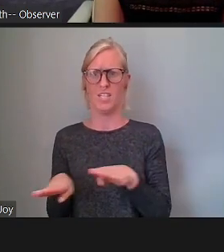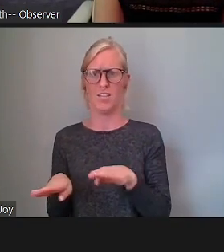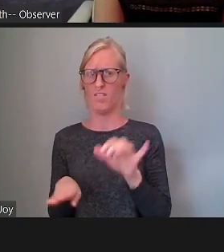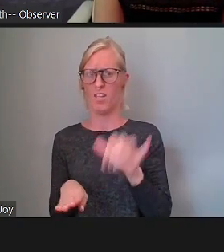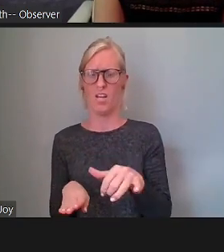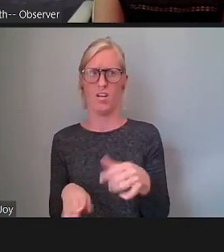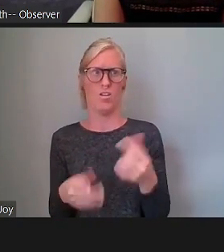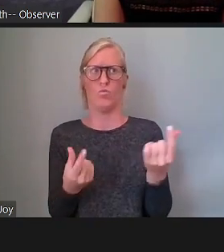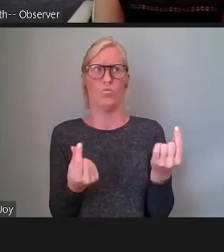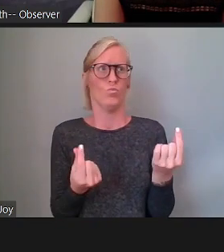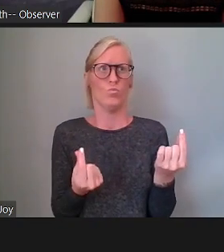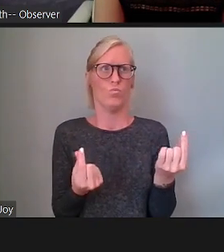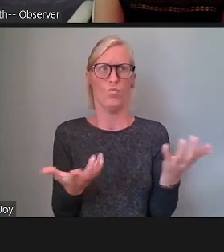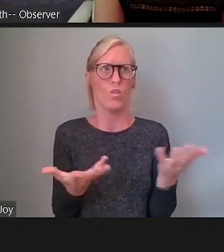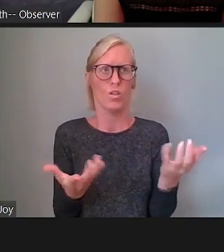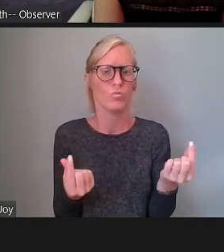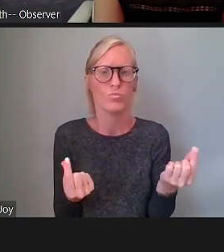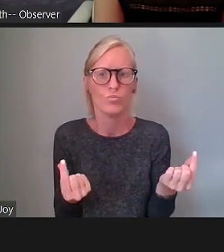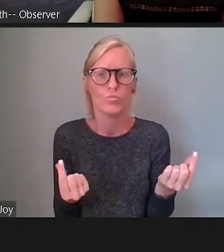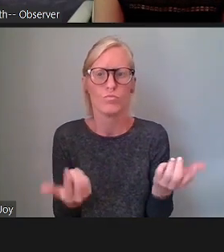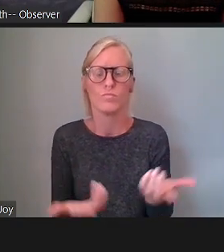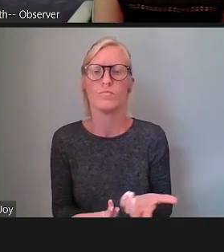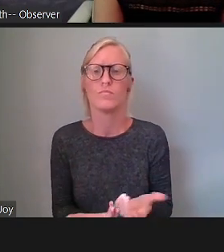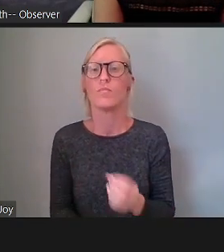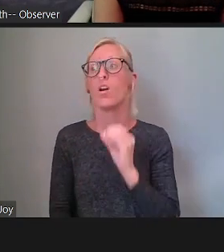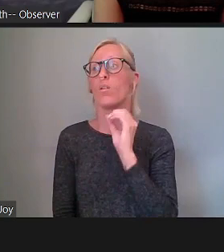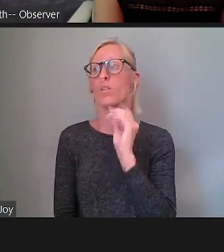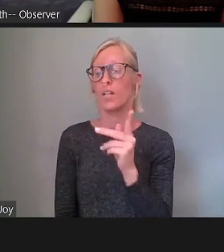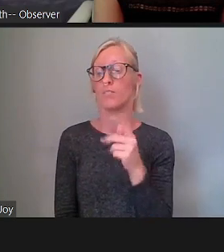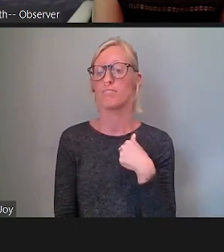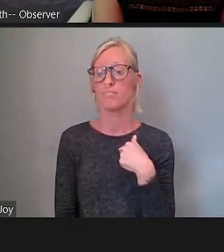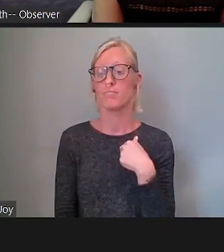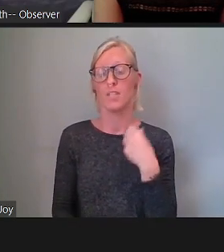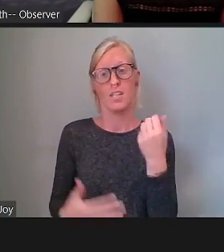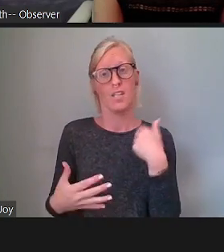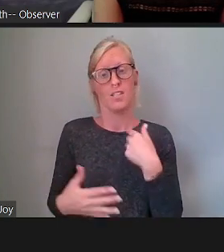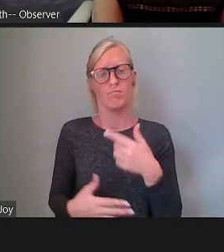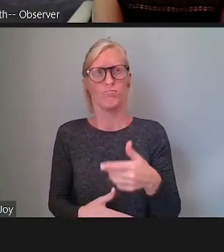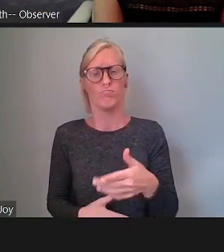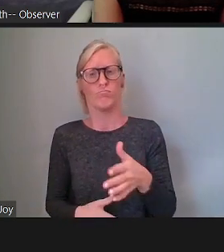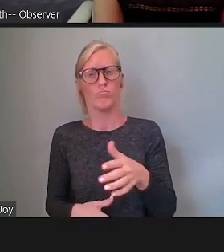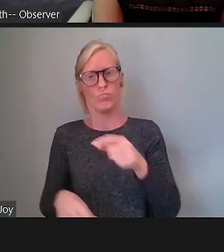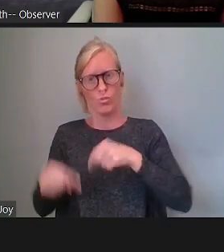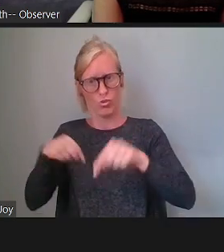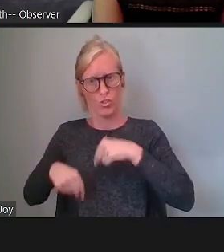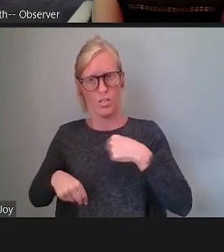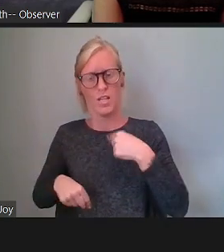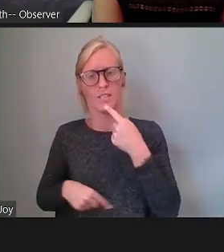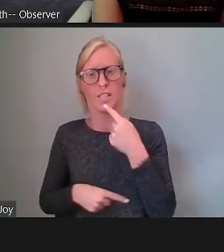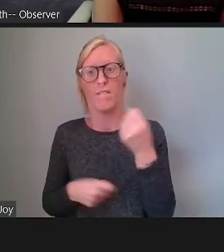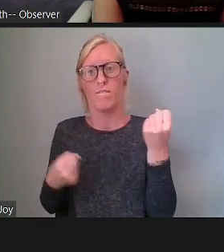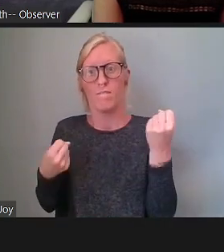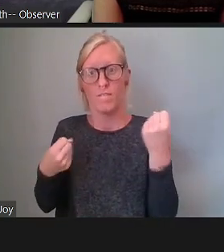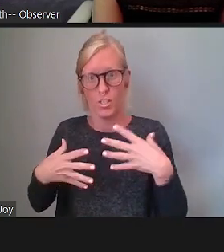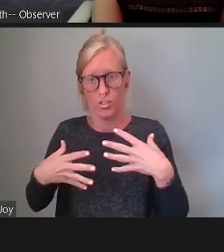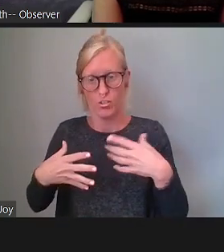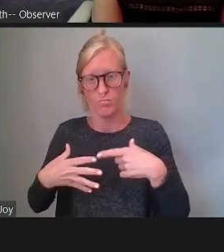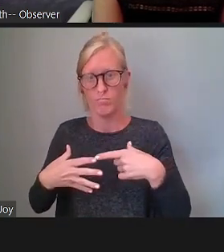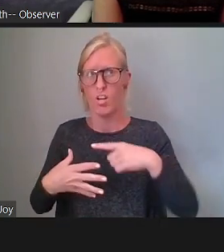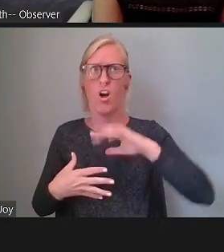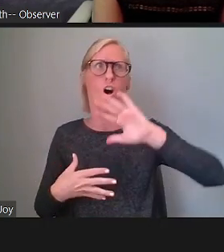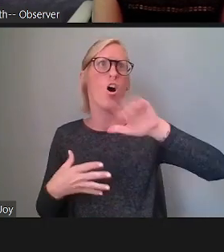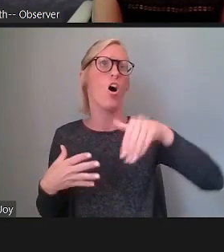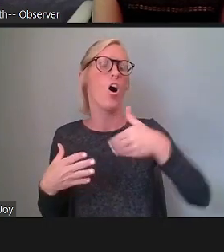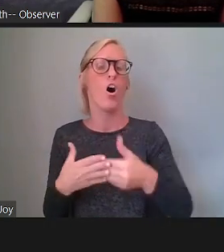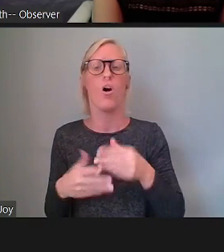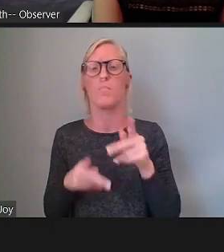what should they do? Okay. So I said earlier that fear is something that we're all designed to experience fear,